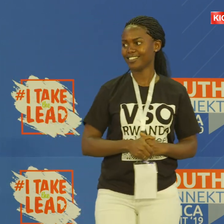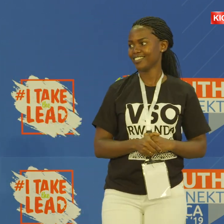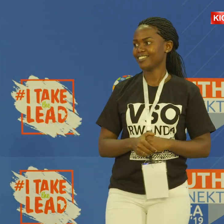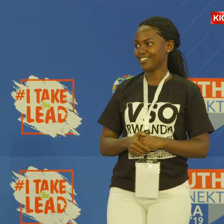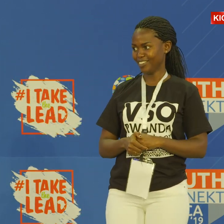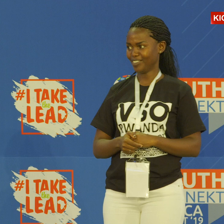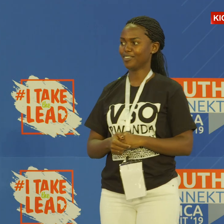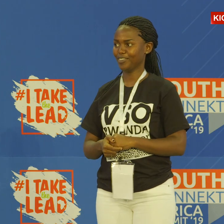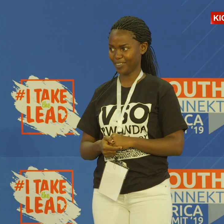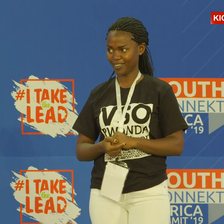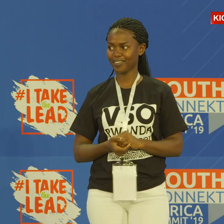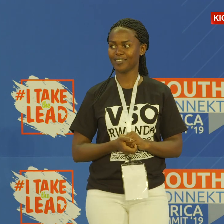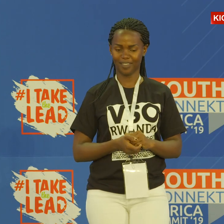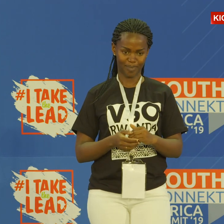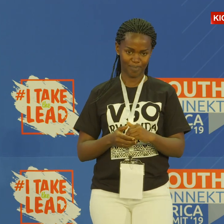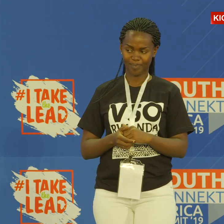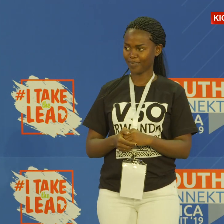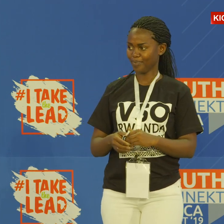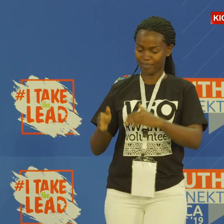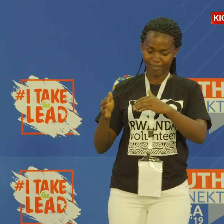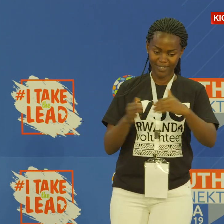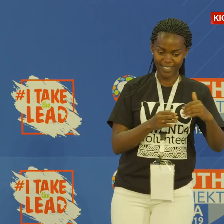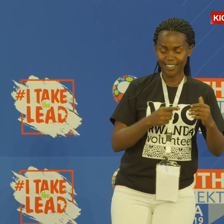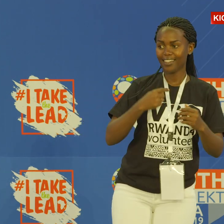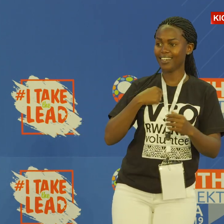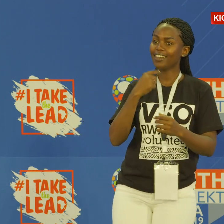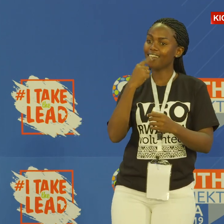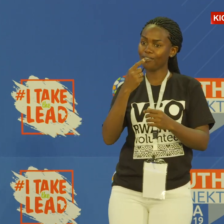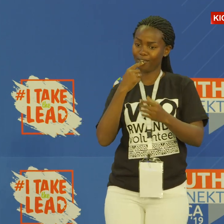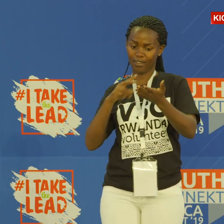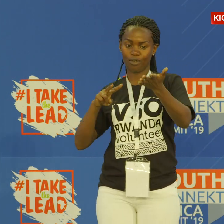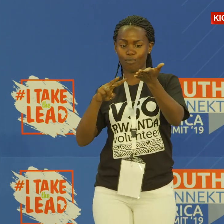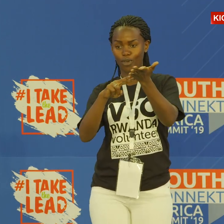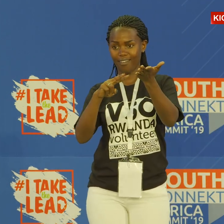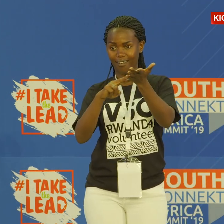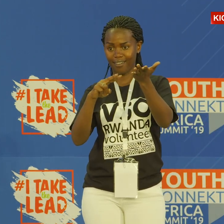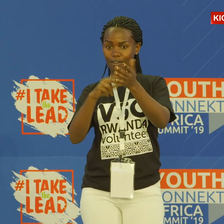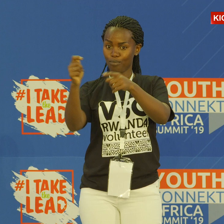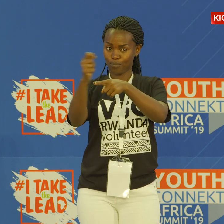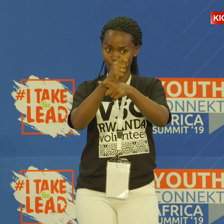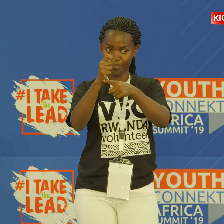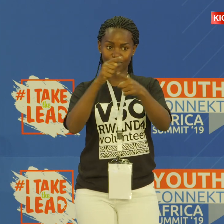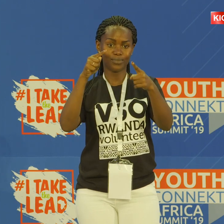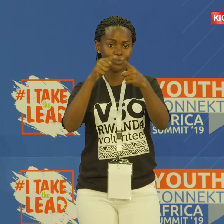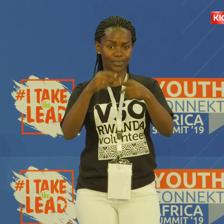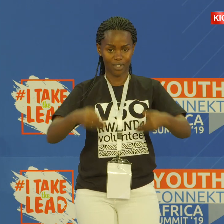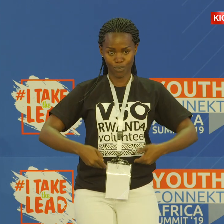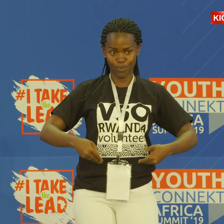community health workers and nurses about basic sign language. So when a deaf people need health services, he or she tries